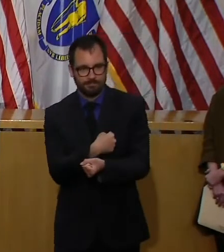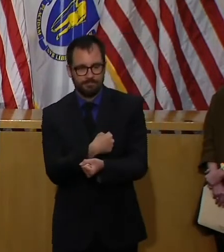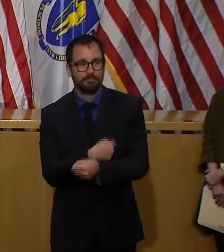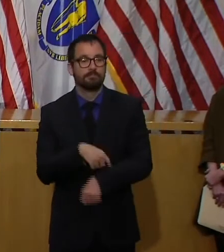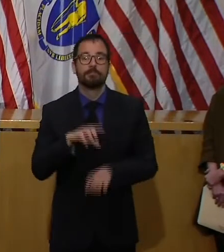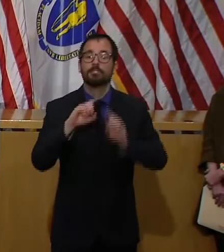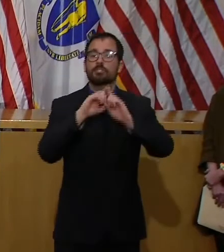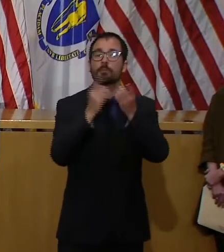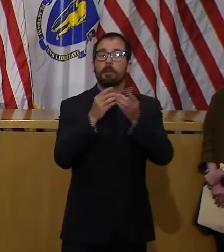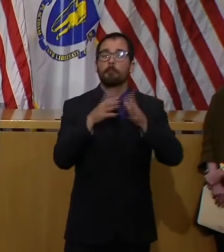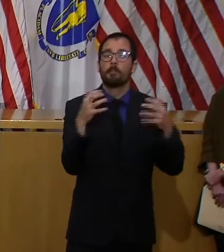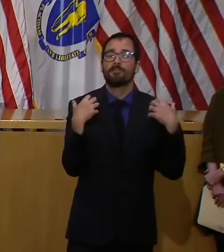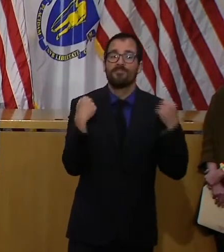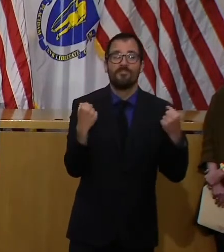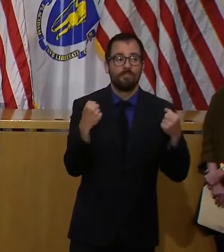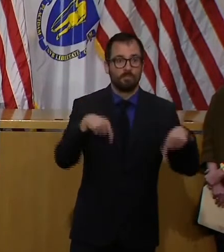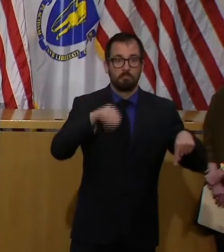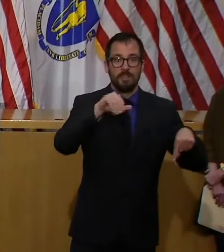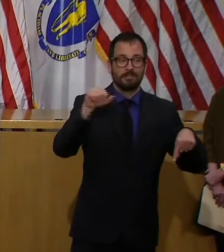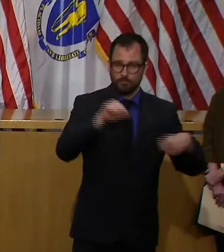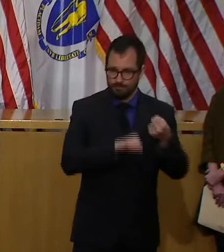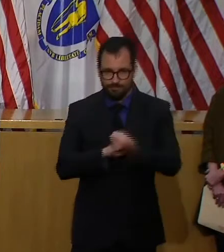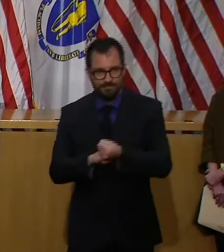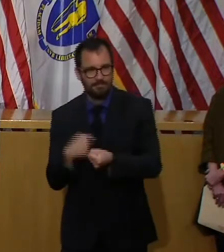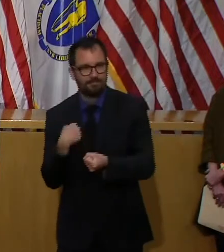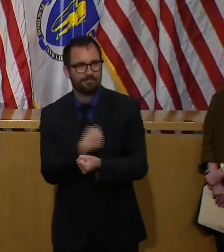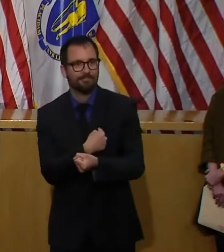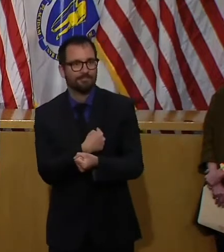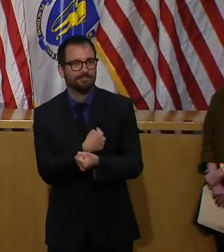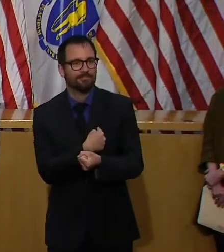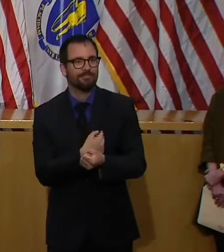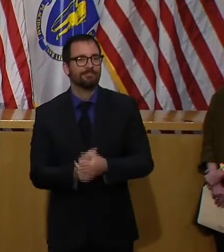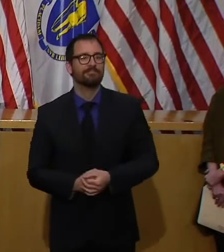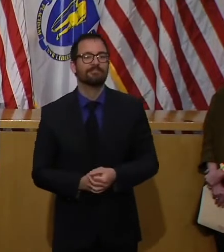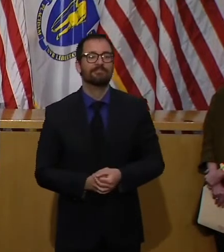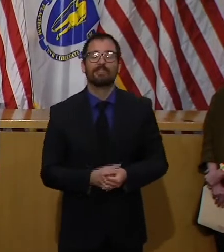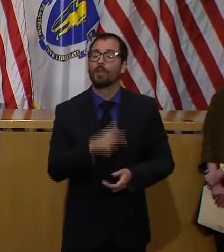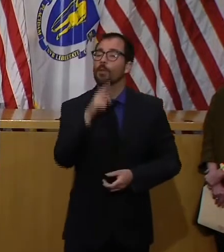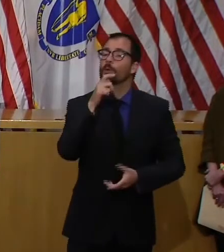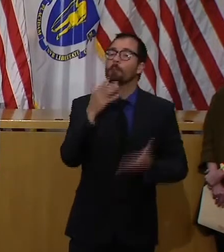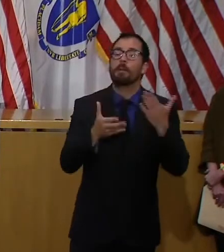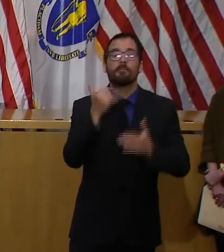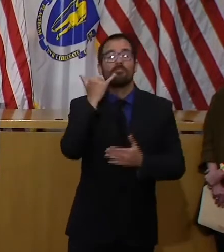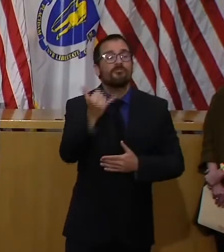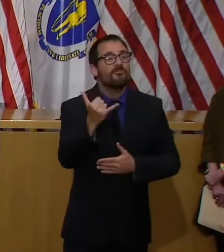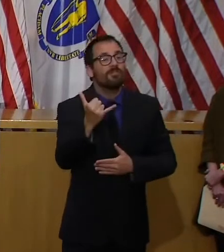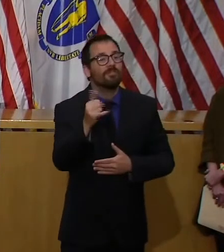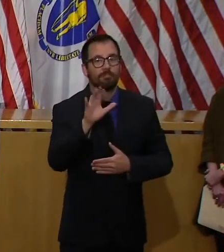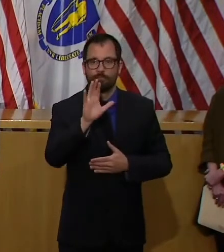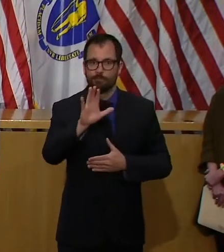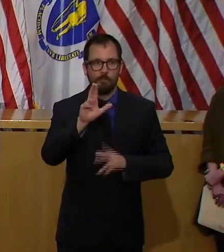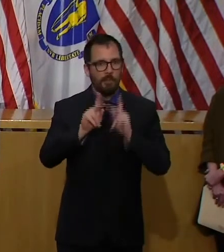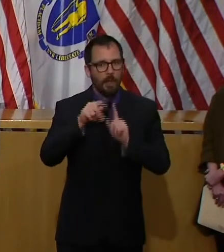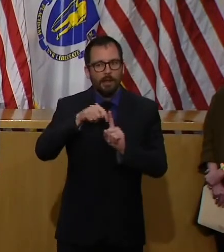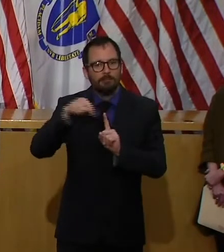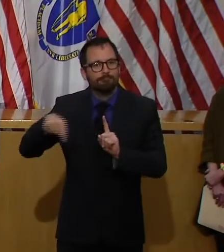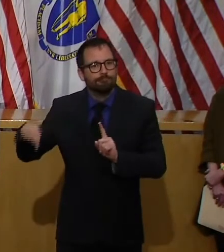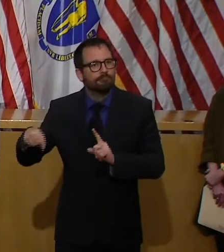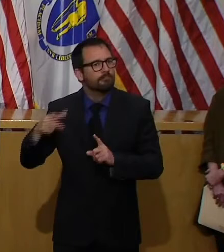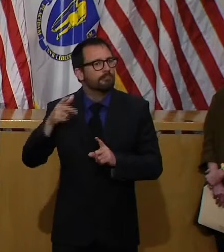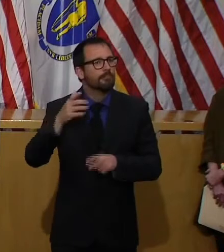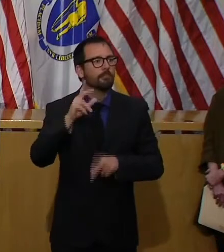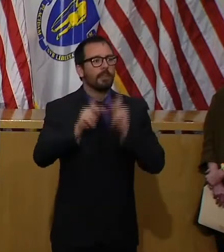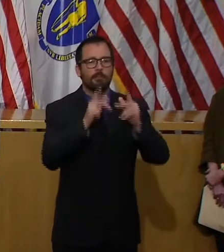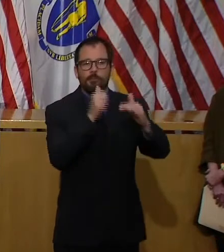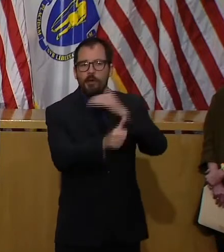are people who live here in Massachusetts. They are your neighbors and they are community members who